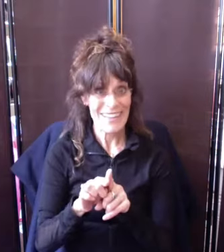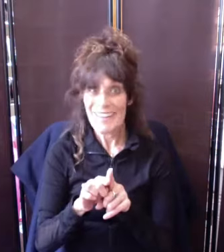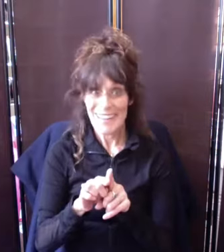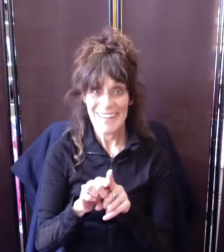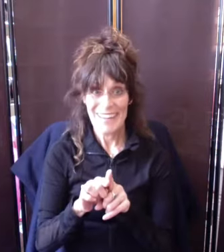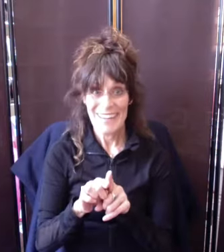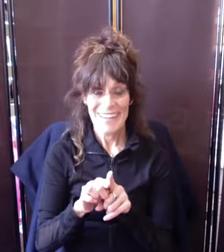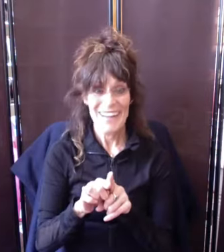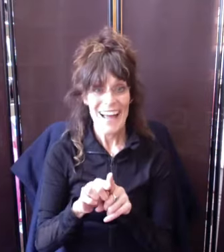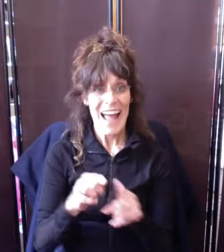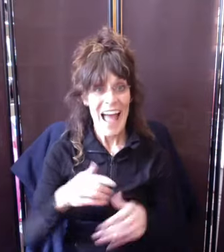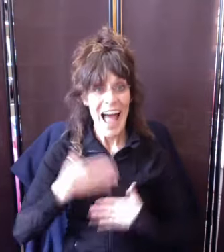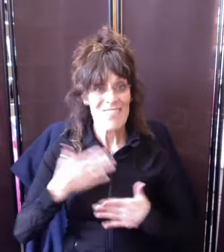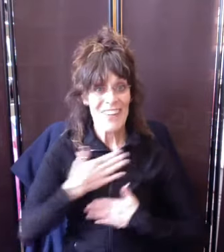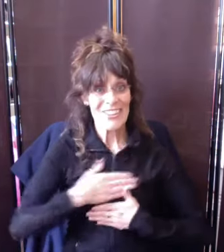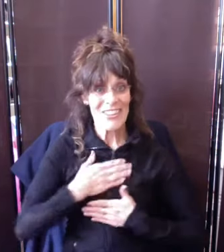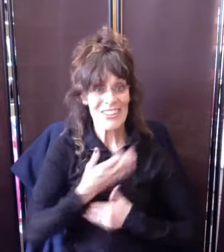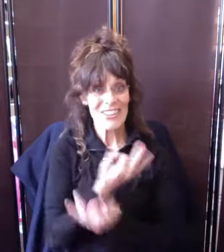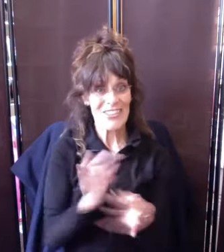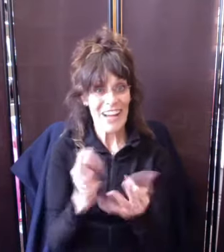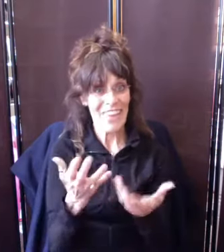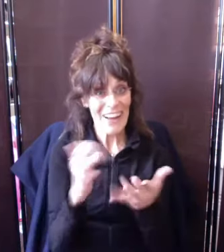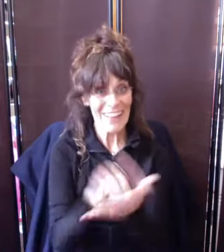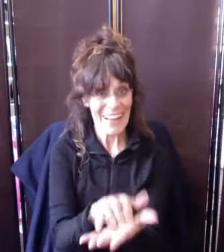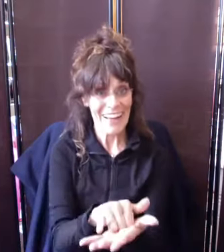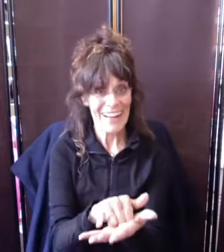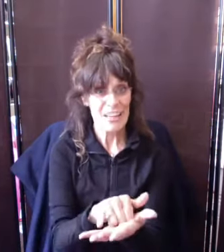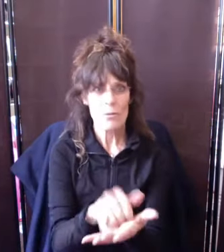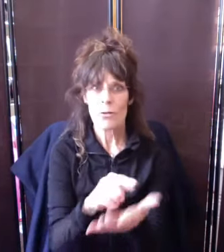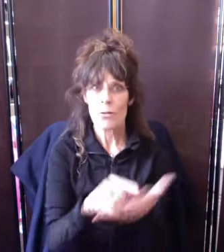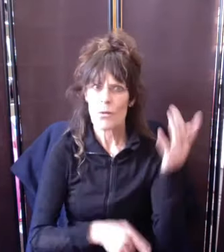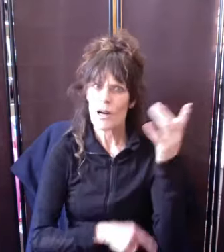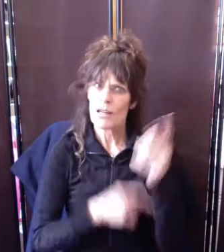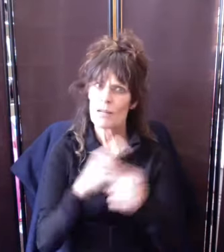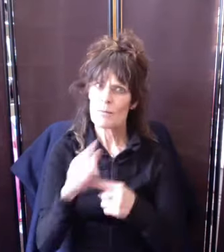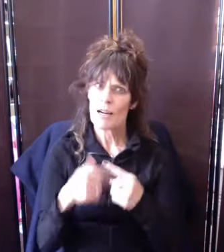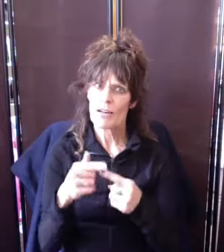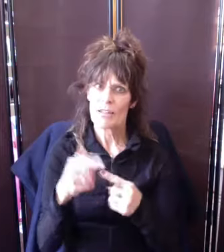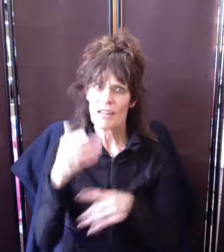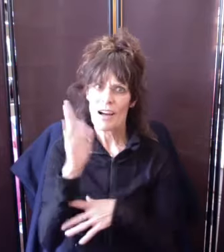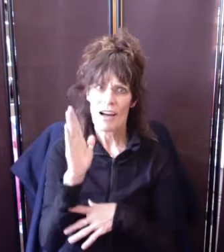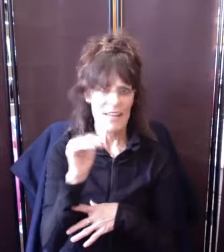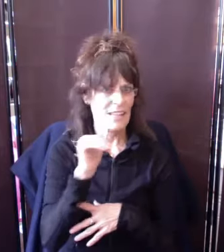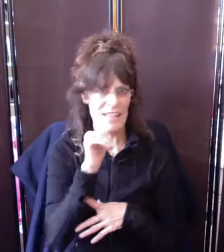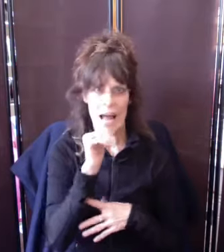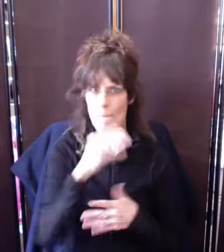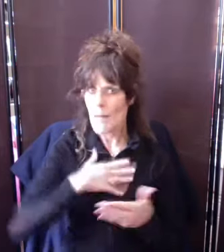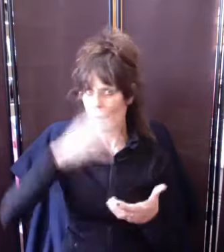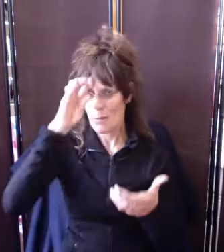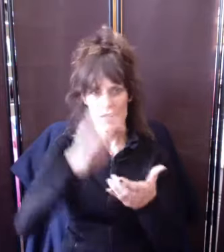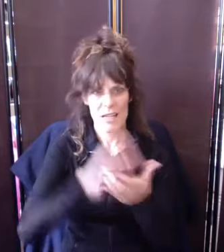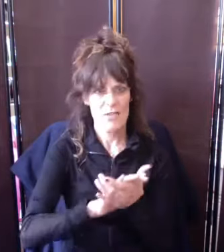Happy, joyous, and free is all I ever wanted, right? But what about God? Like, it's not what I believed about God. I believed in a punishing God. I believed in a God